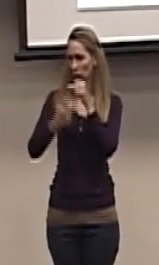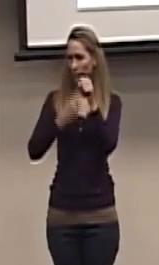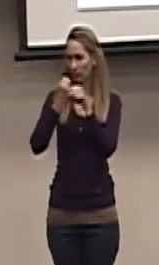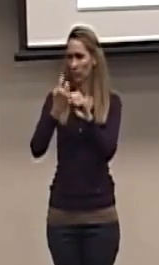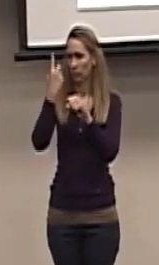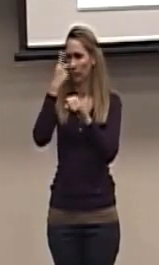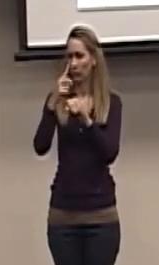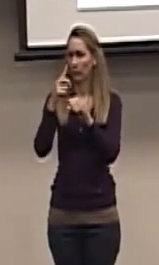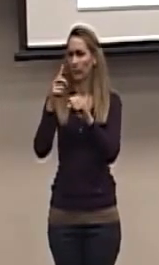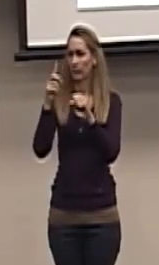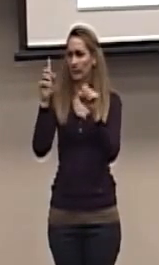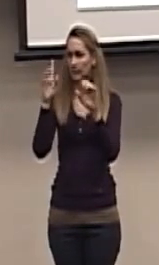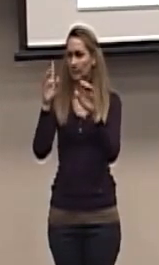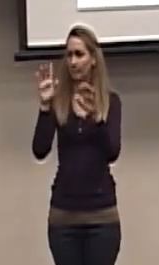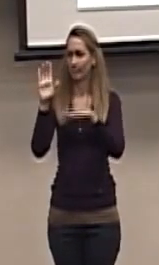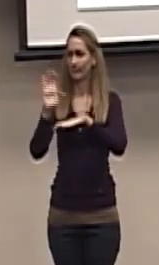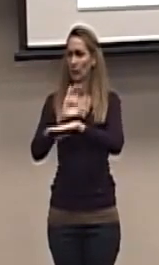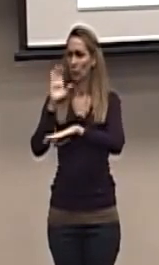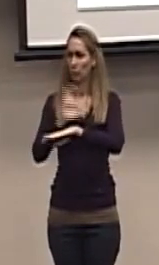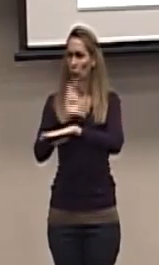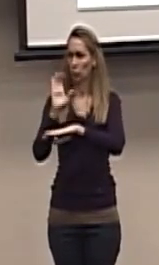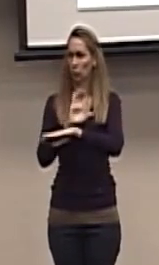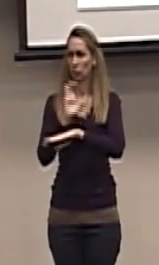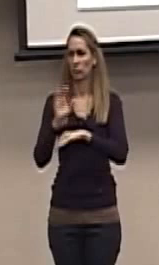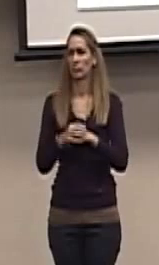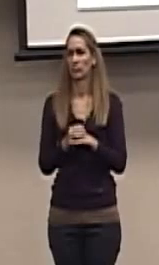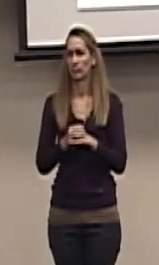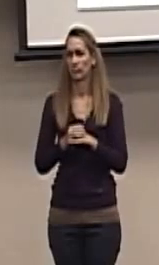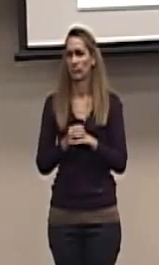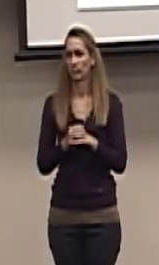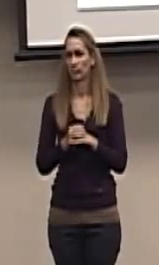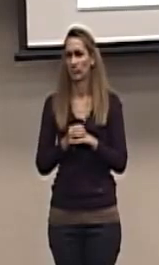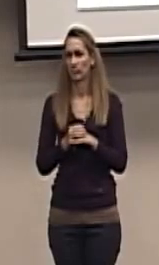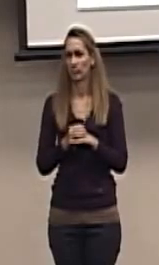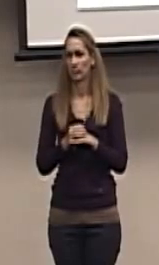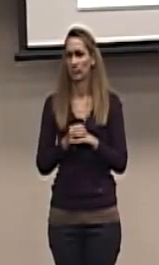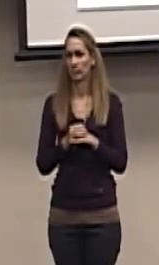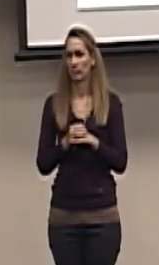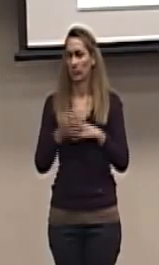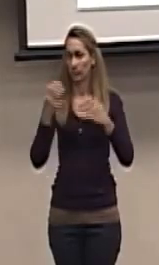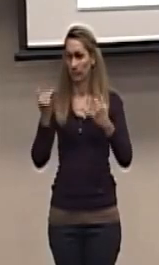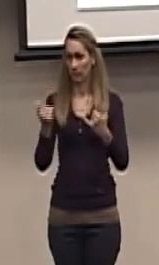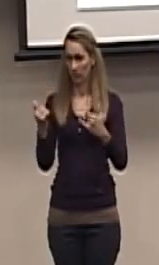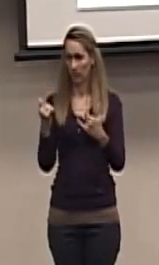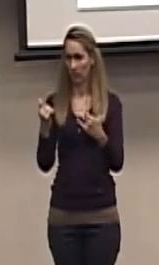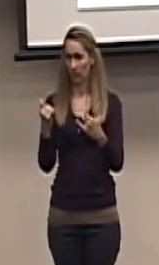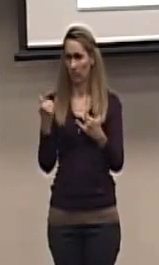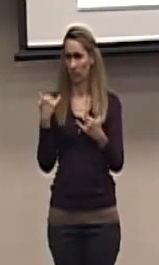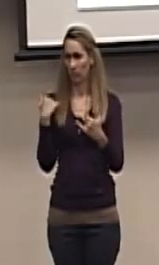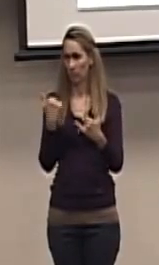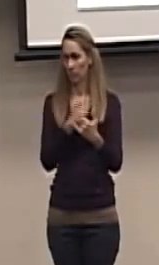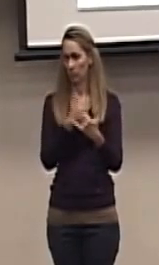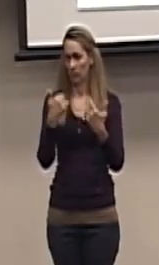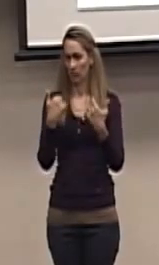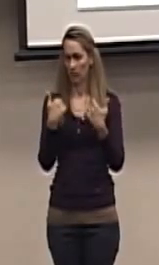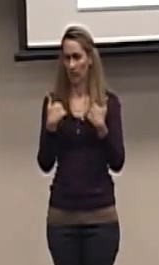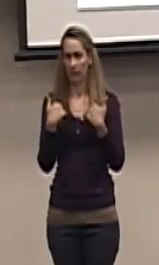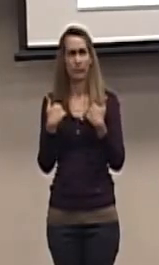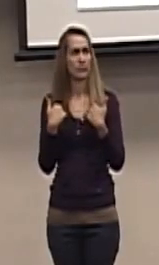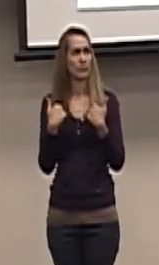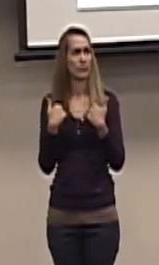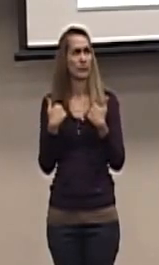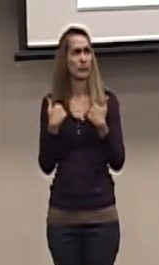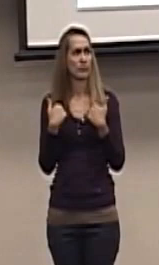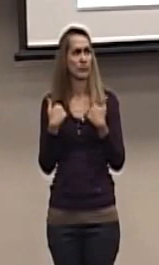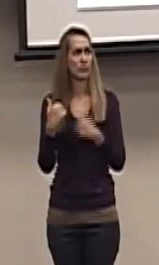accounting. Here we have current student enrollment as spread. The seminary